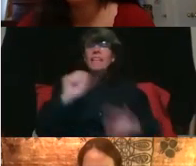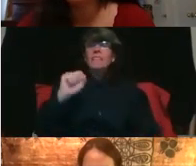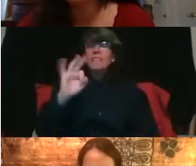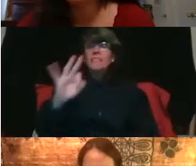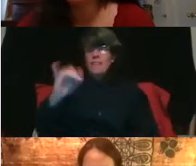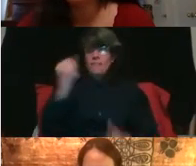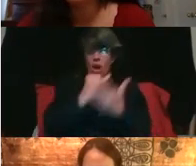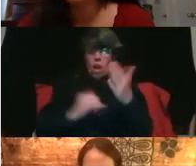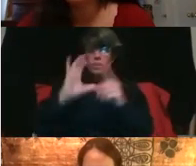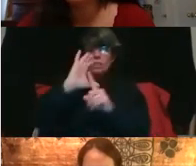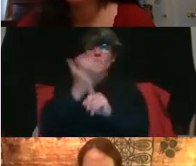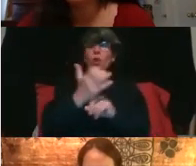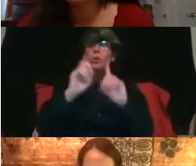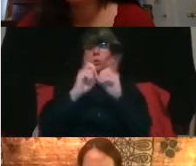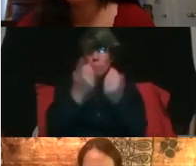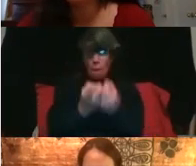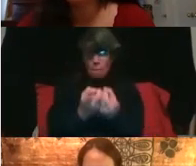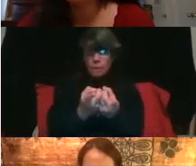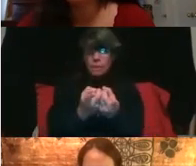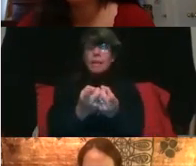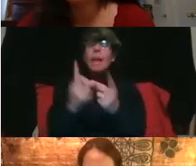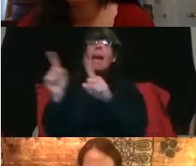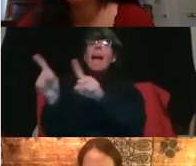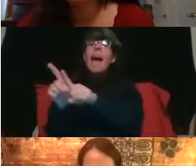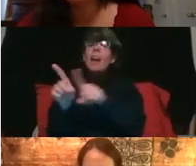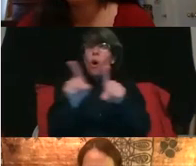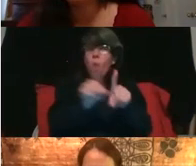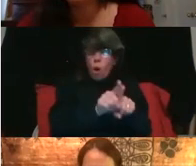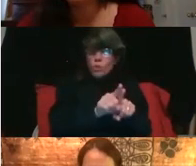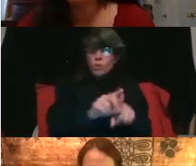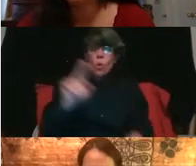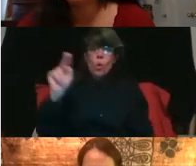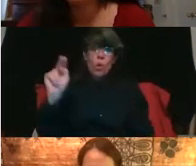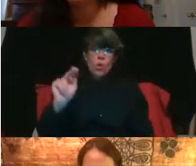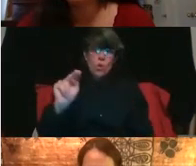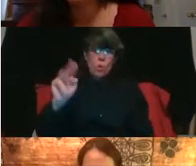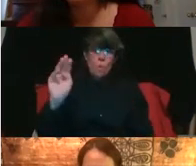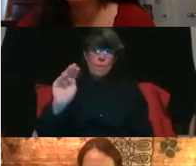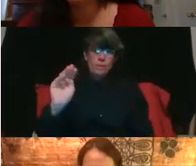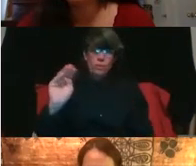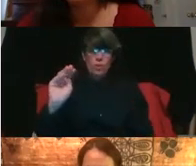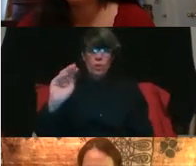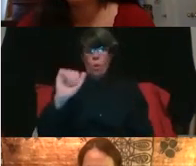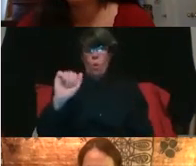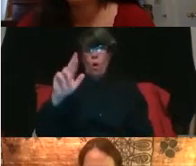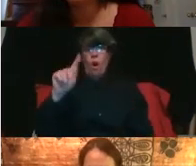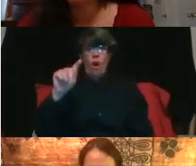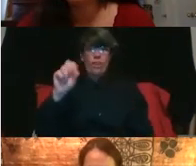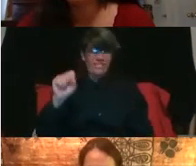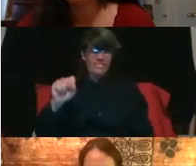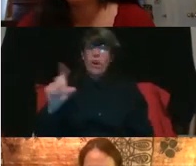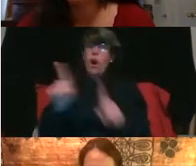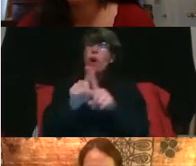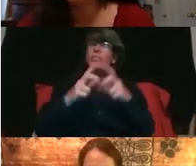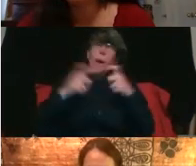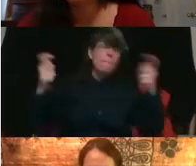Culture Department, and also New Mexico Arts. And also I want to give a big shout out